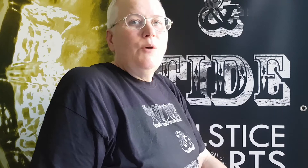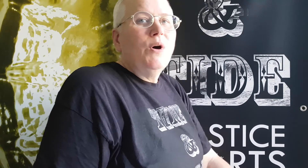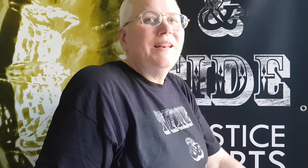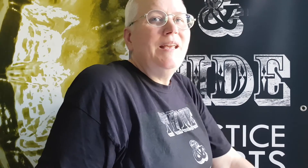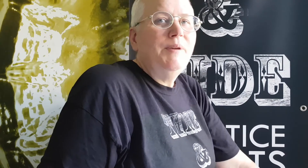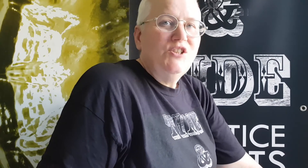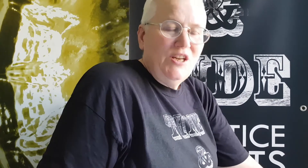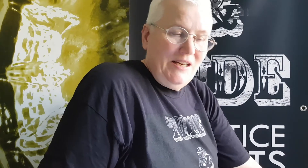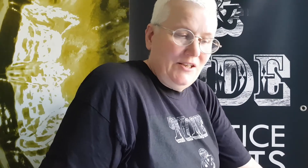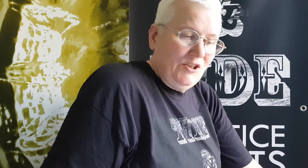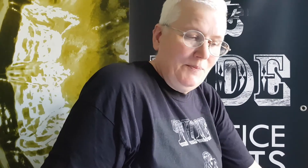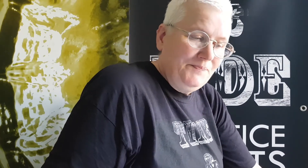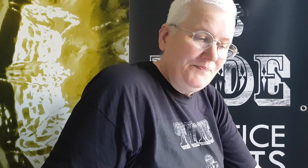one image in it.